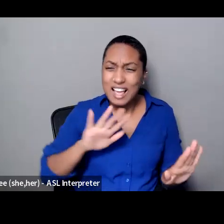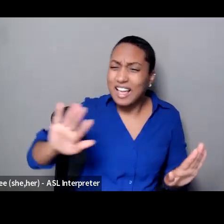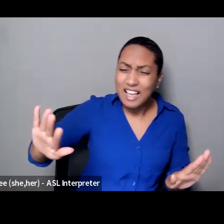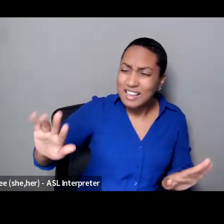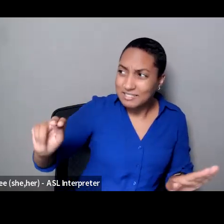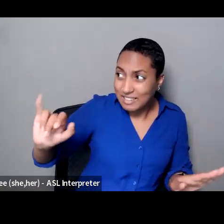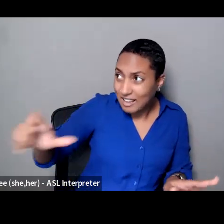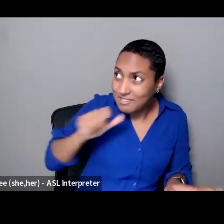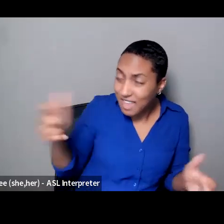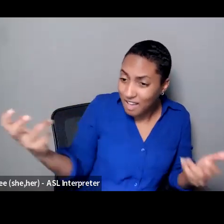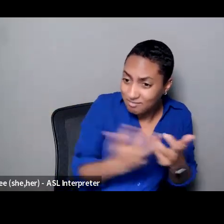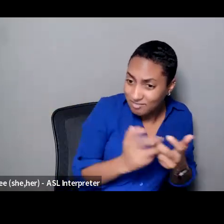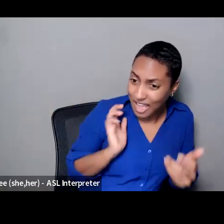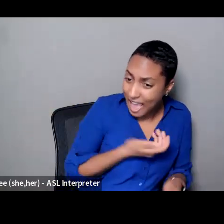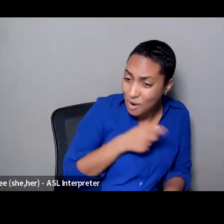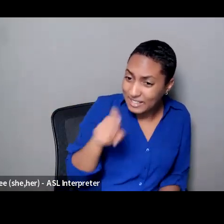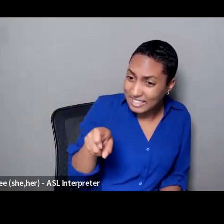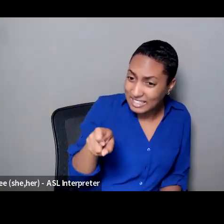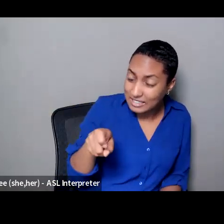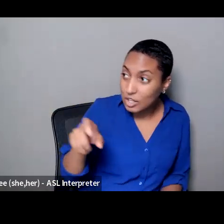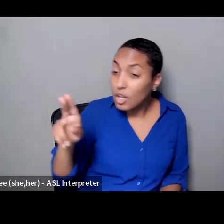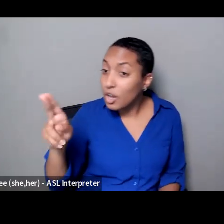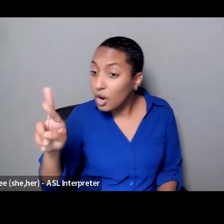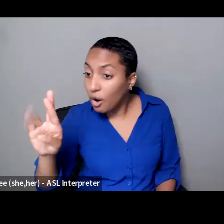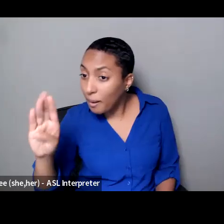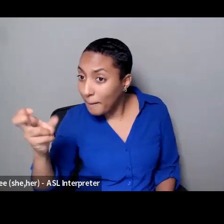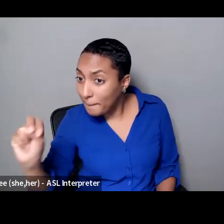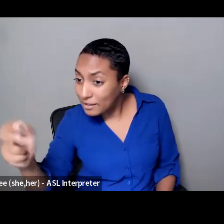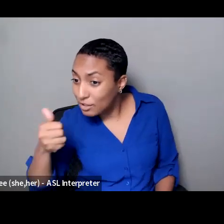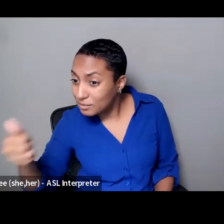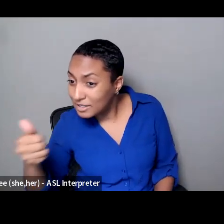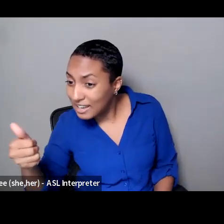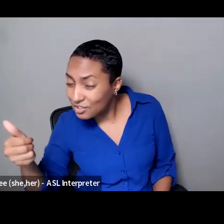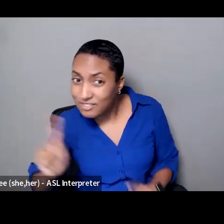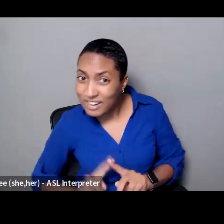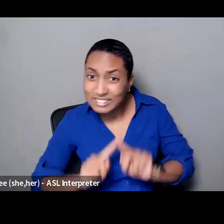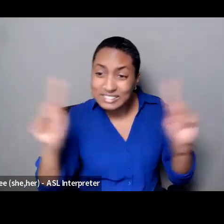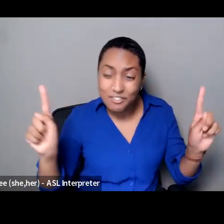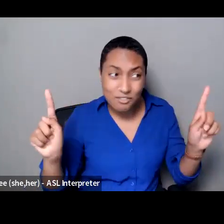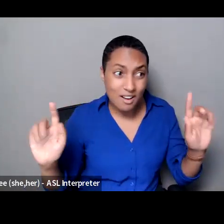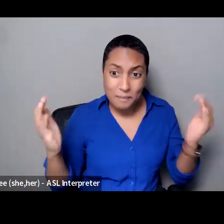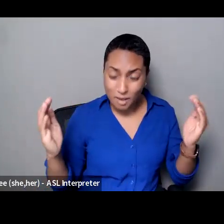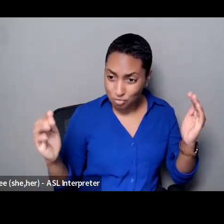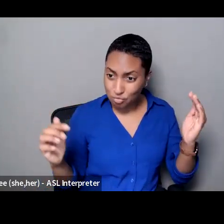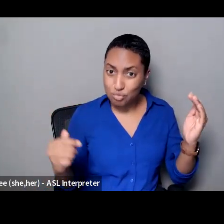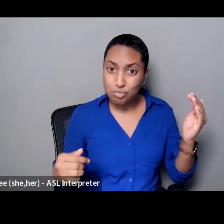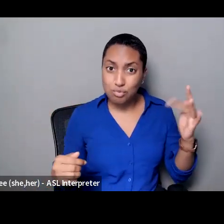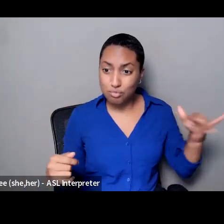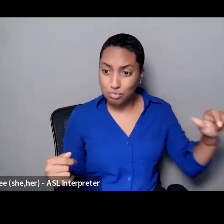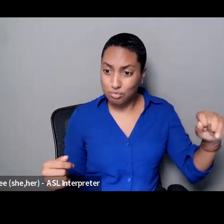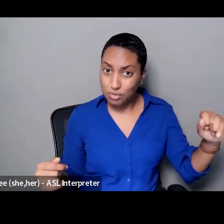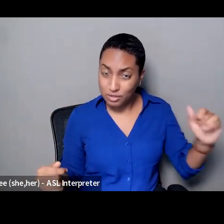about urban transportation, it's very different than rural transportation, for example. And so the Association of Programs for Rural Independent